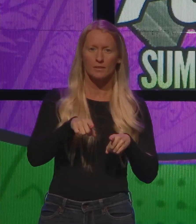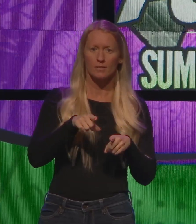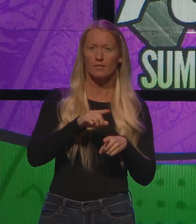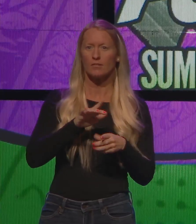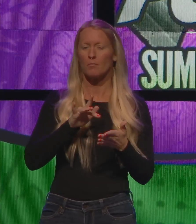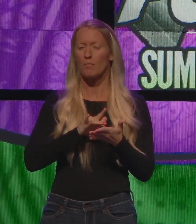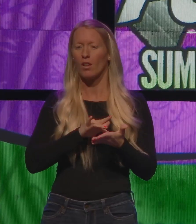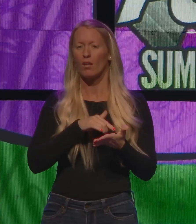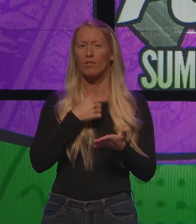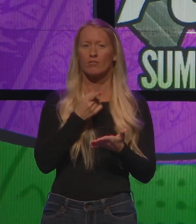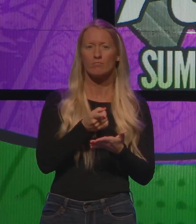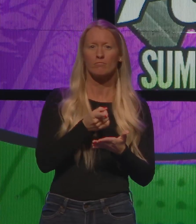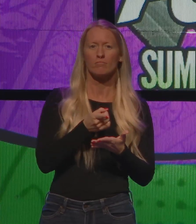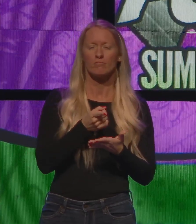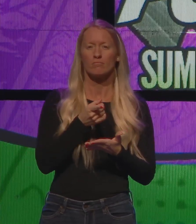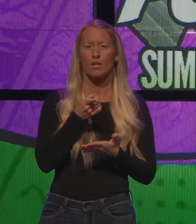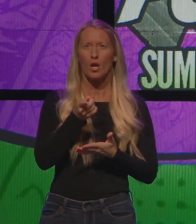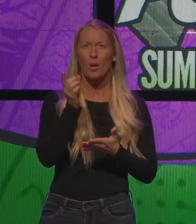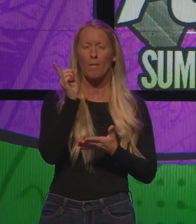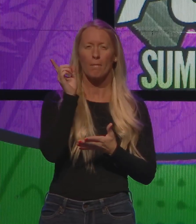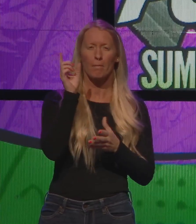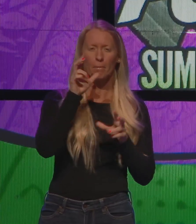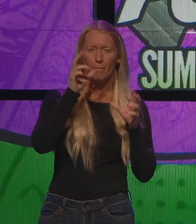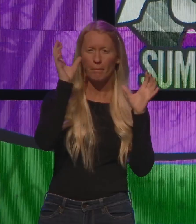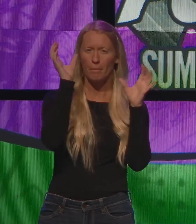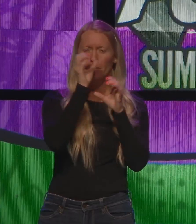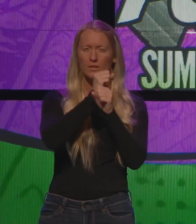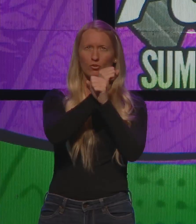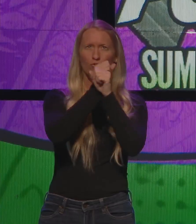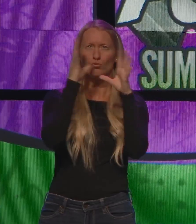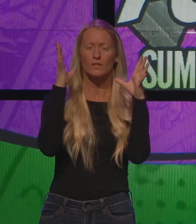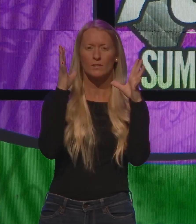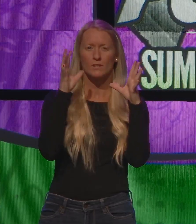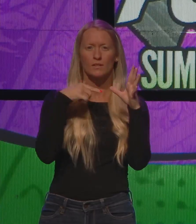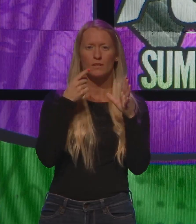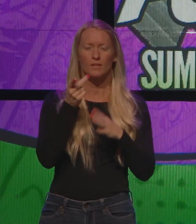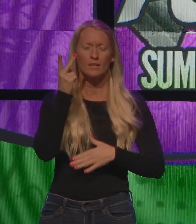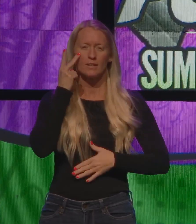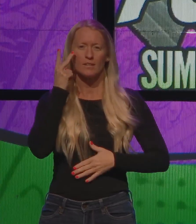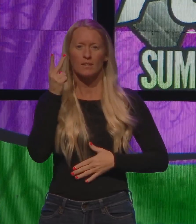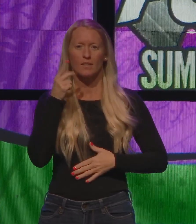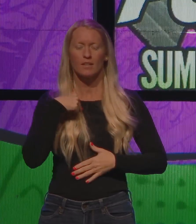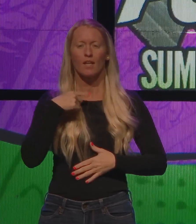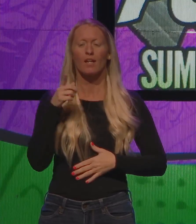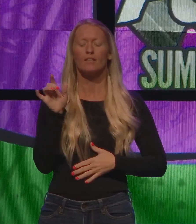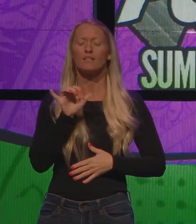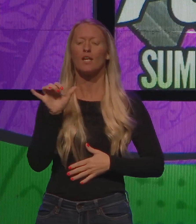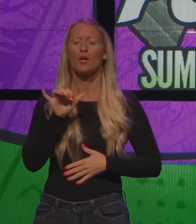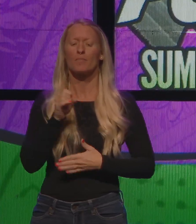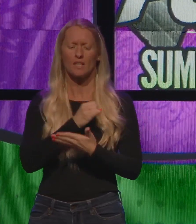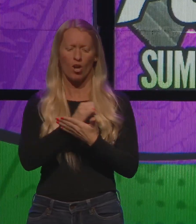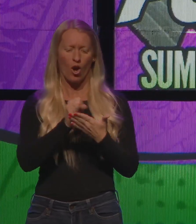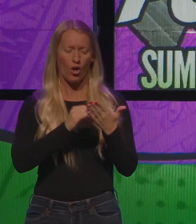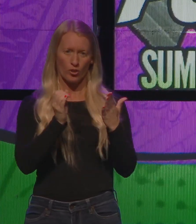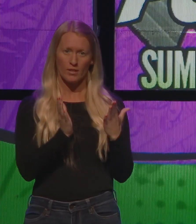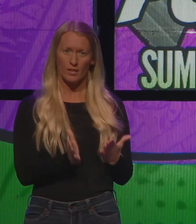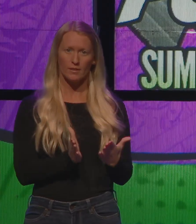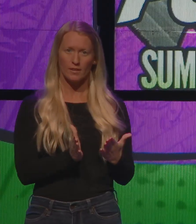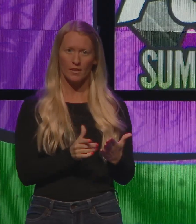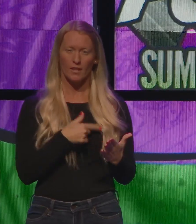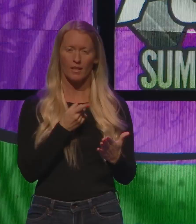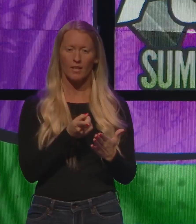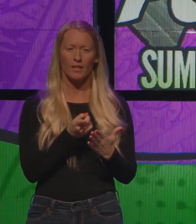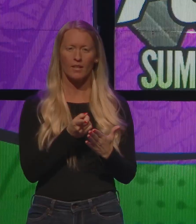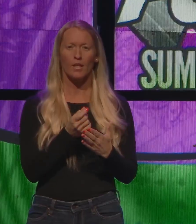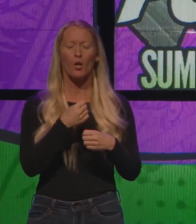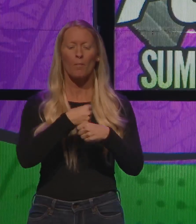behold. It kind of makes me think of like an artist creating something and just like, whoa. I'm not artistic